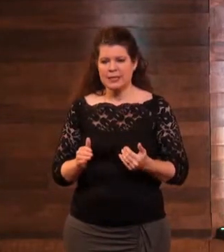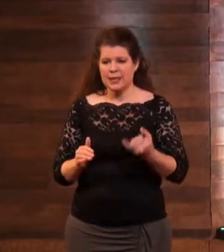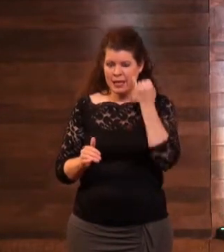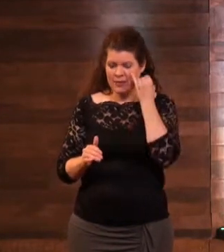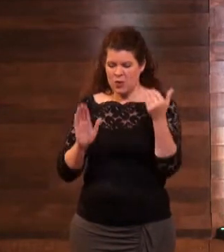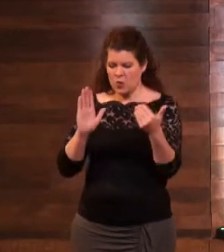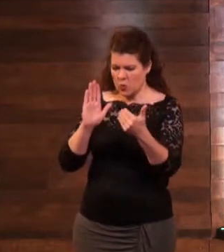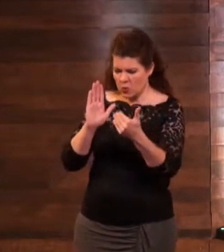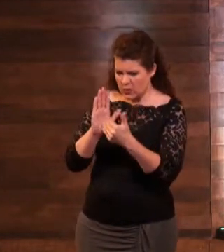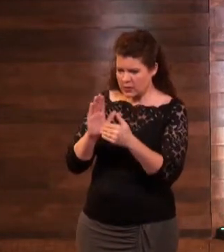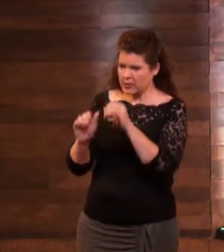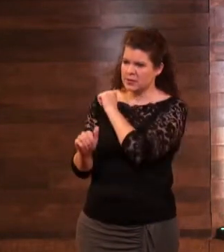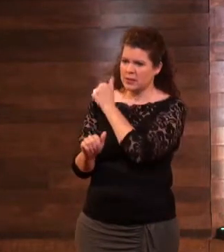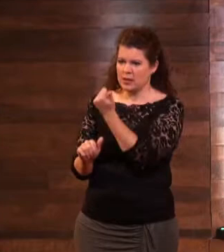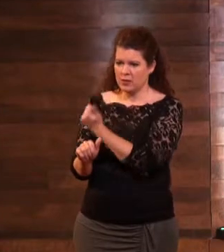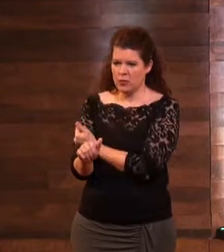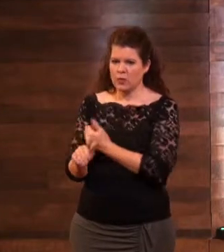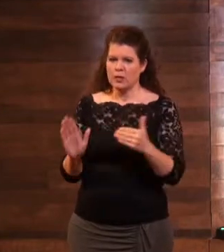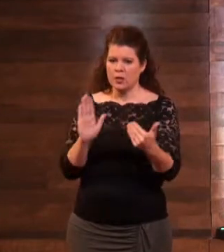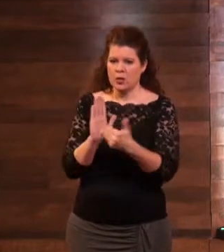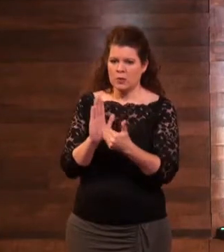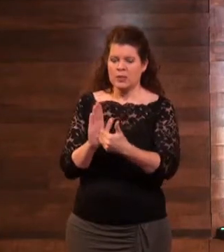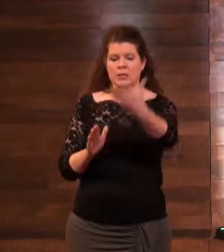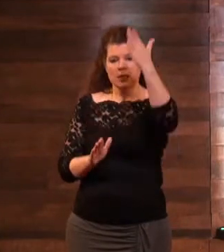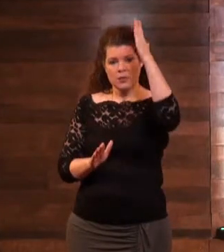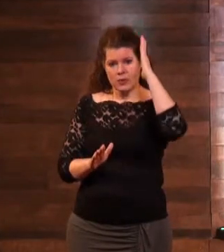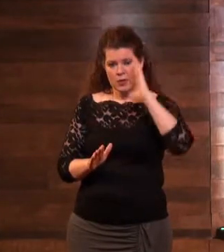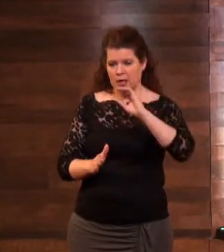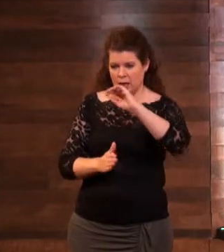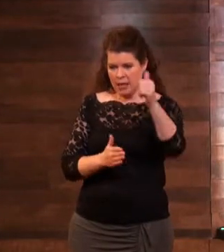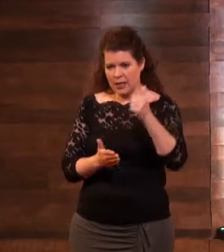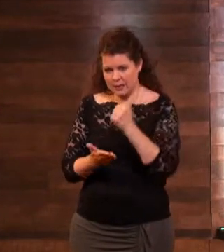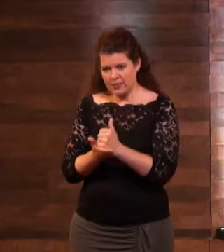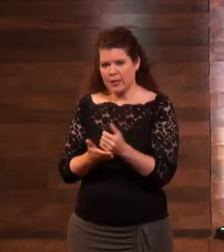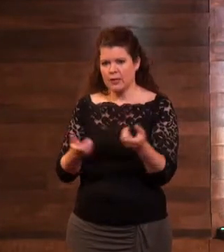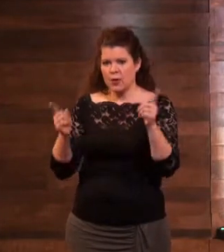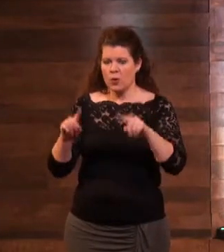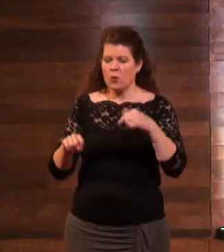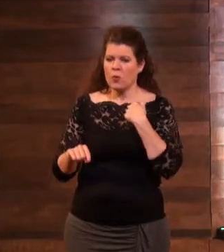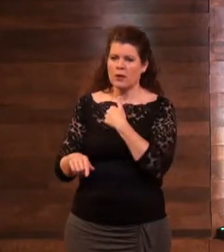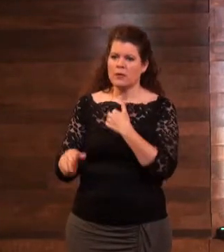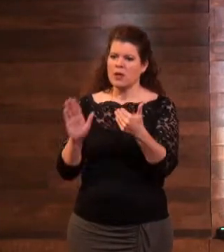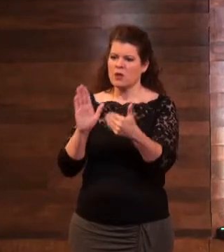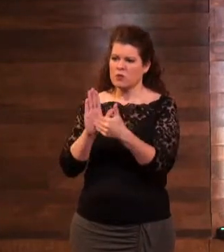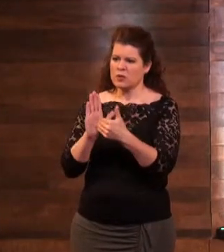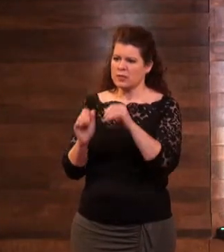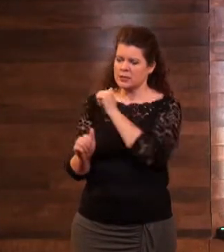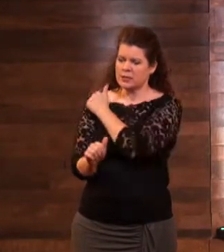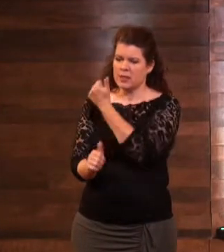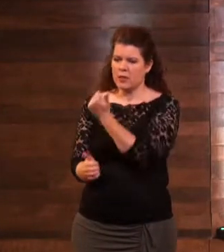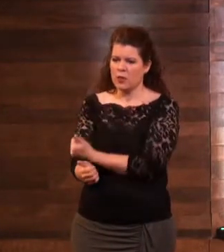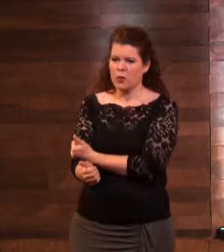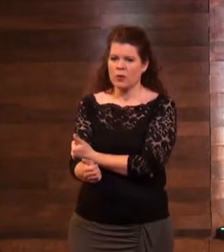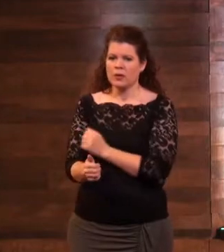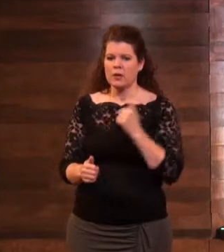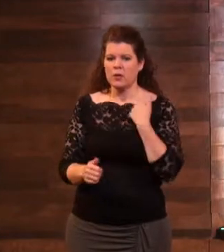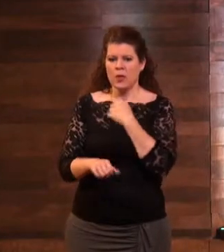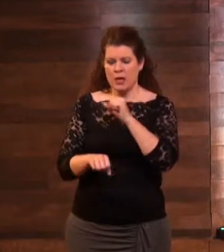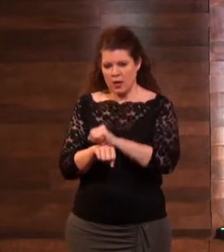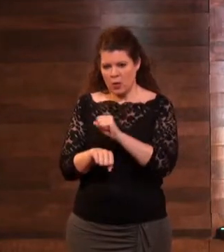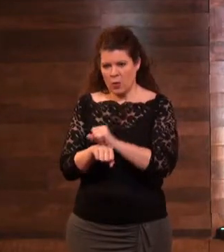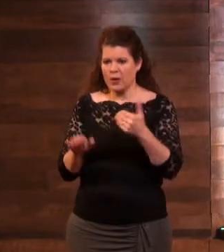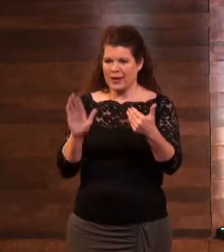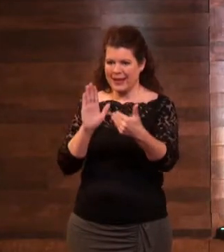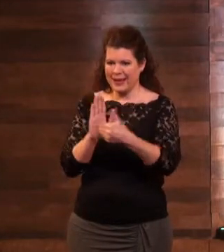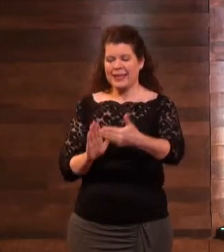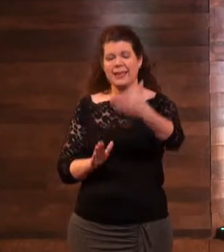resist will incur judgment. When we resist authority, we're working against God. Have